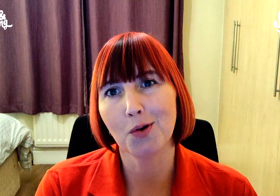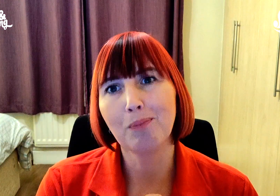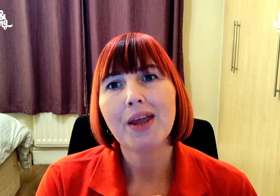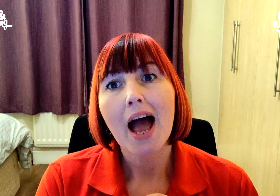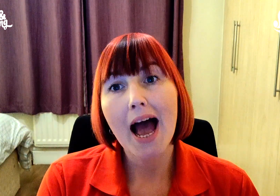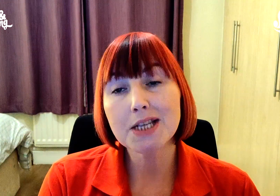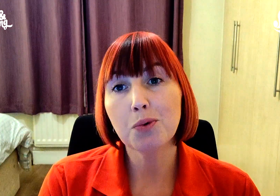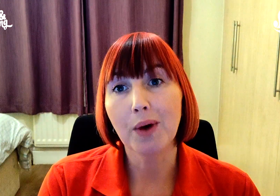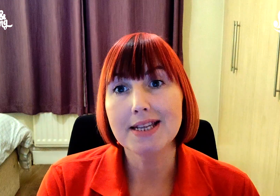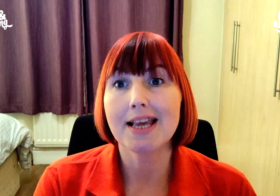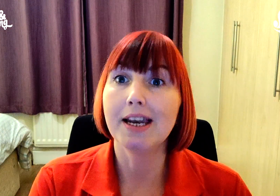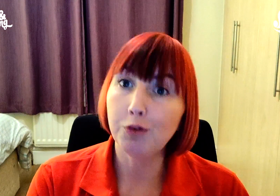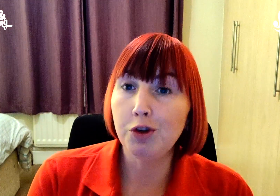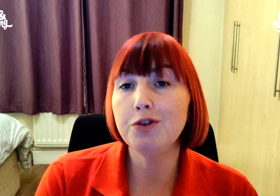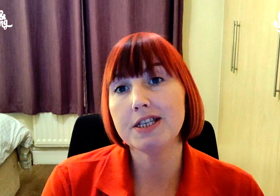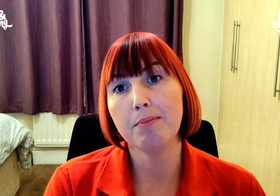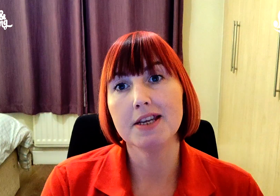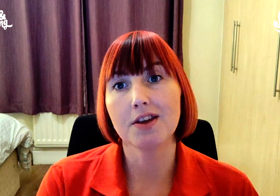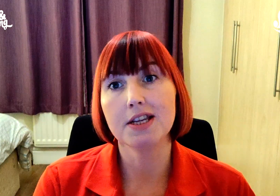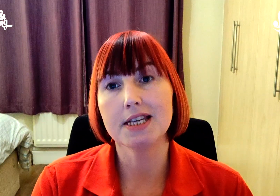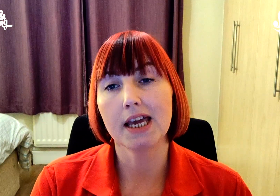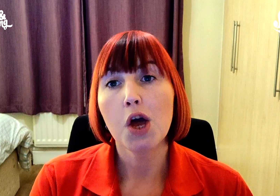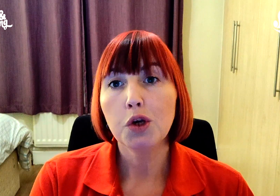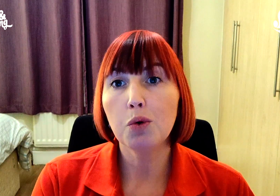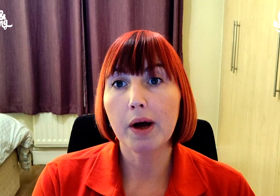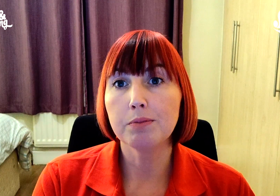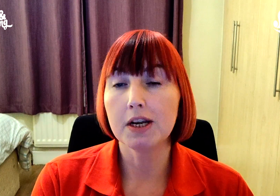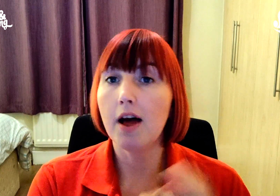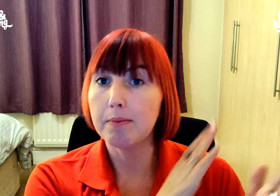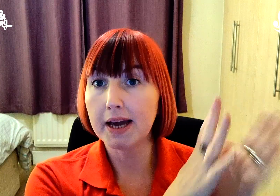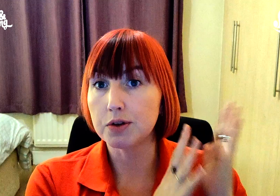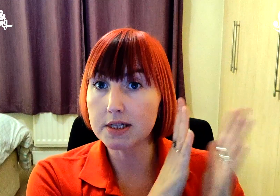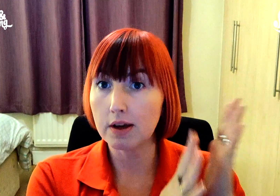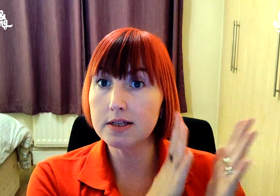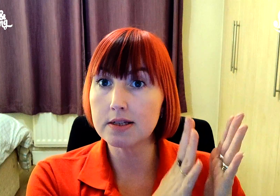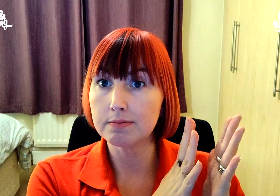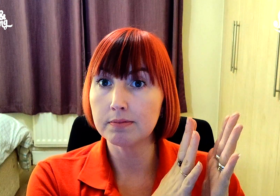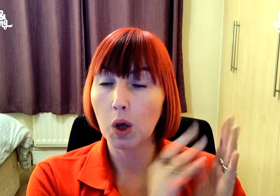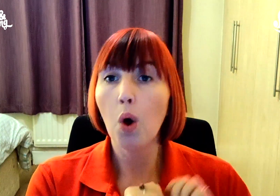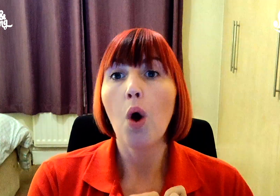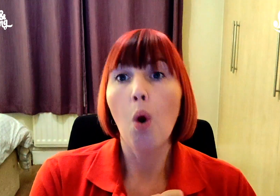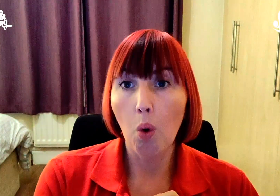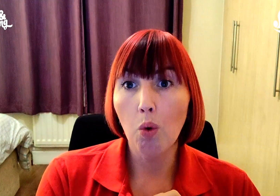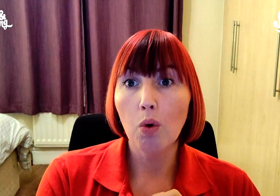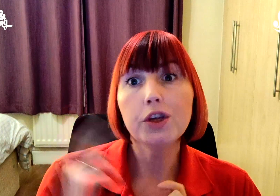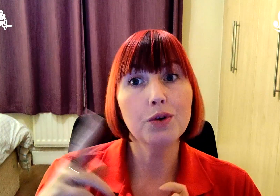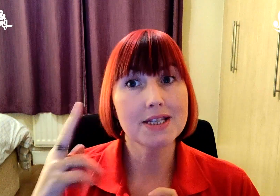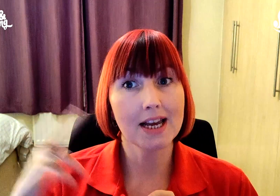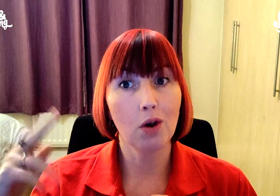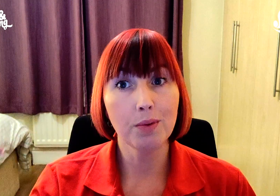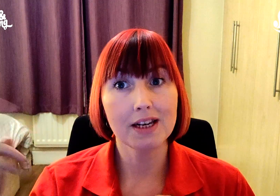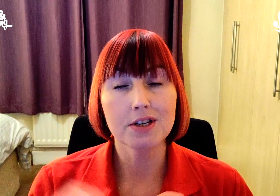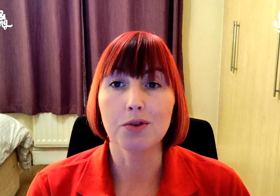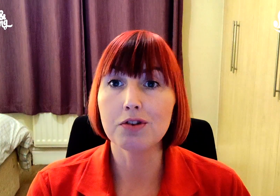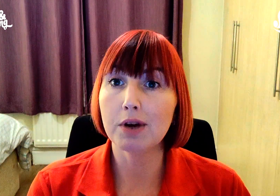in this song. As always, and if you're new to 10-Minute Sign and Sing, you're welcome to learn the Makaton signs, or you can